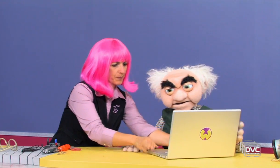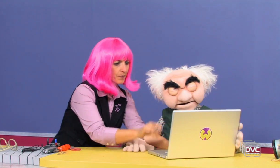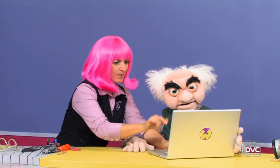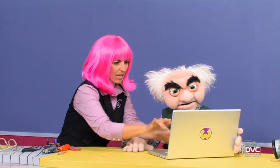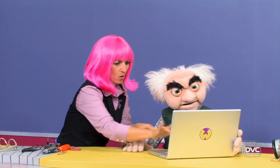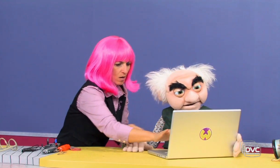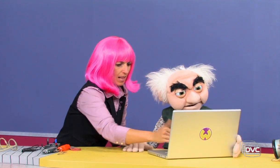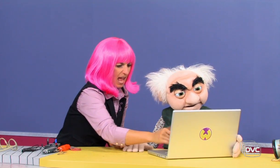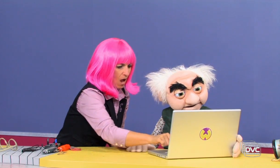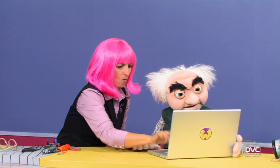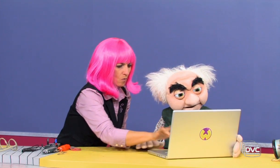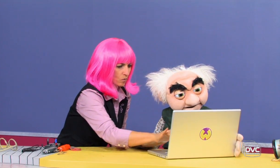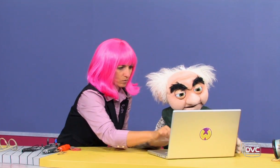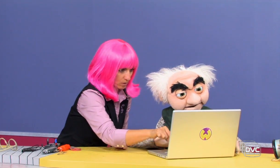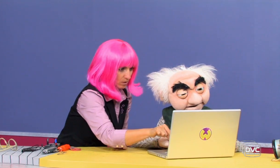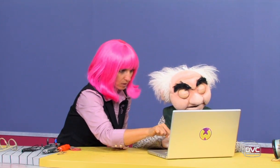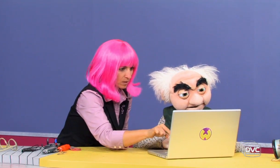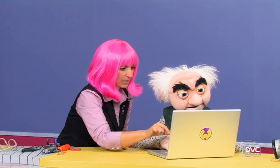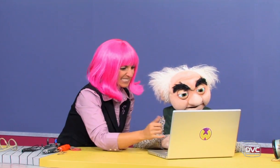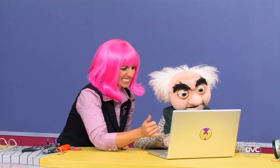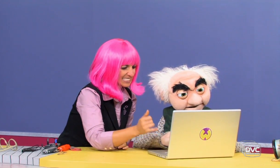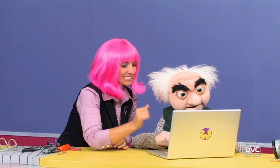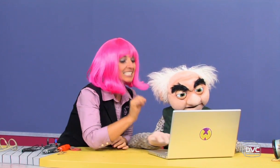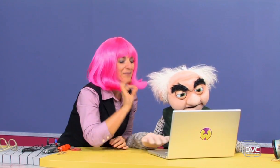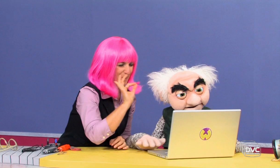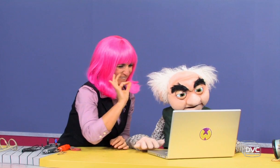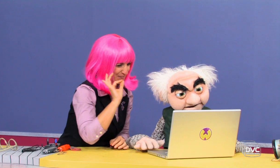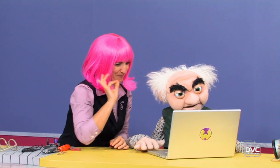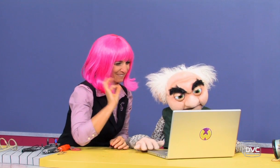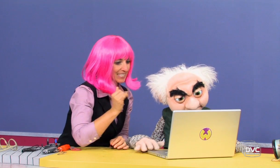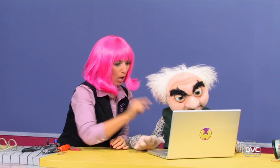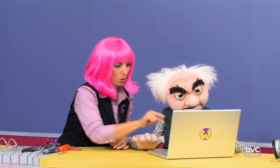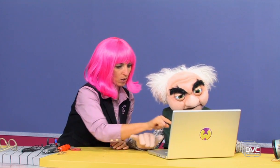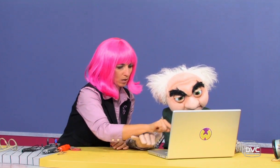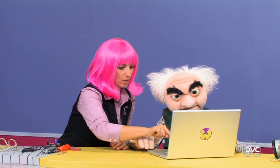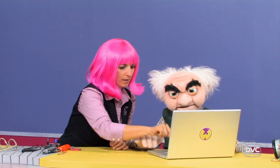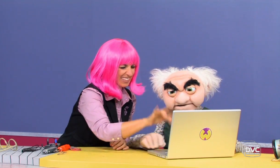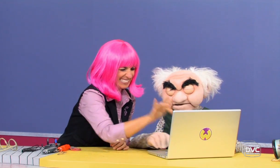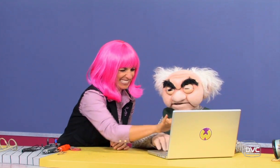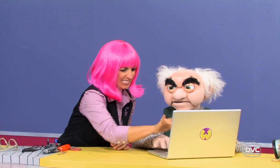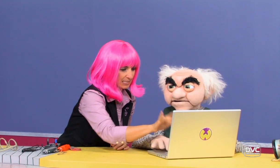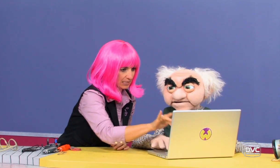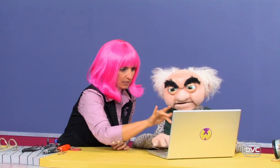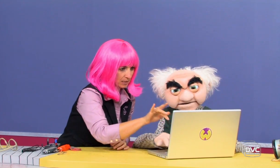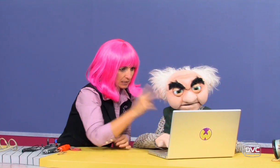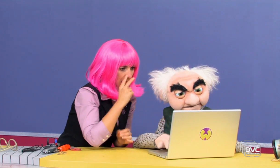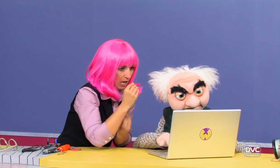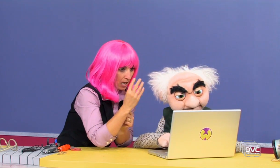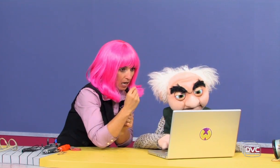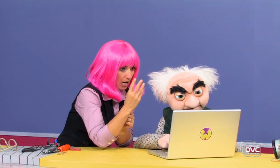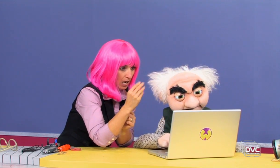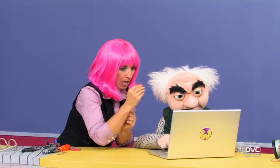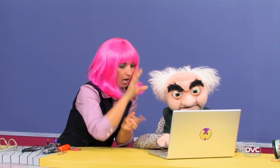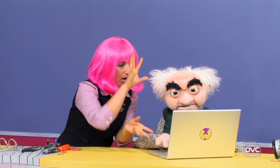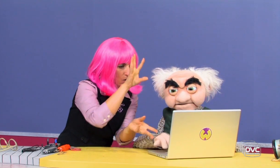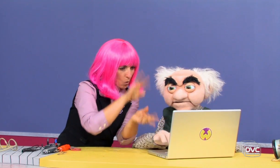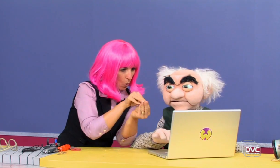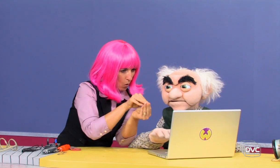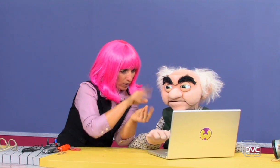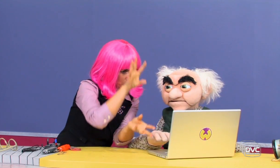move here. Now this. Yes, that's good. What you want to do is to click on that button right here. See